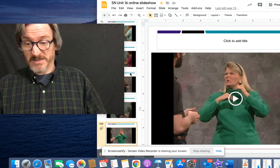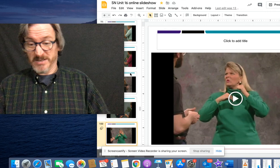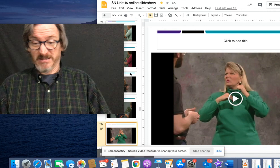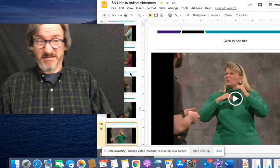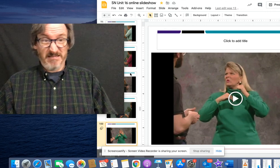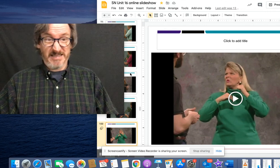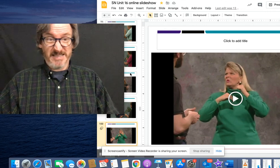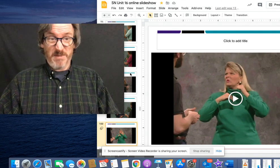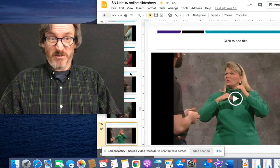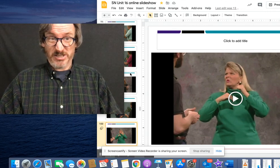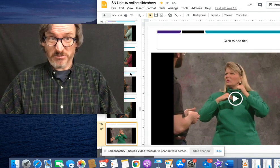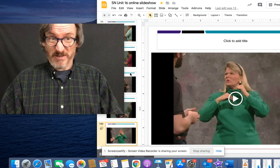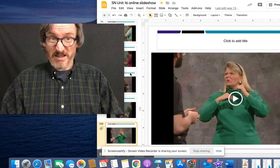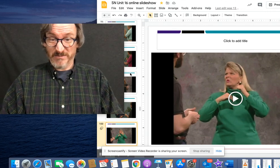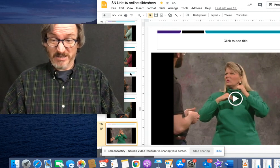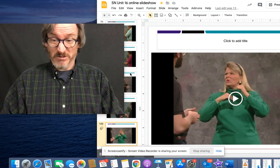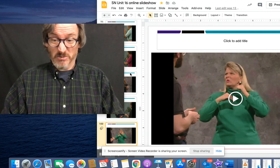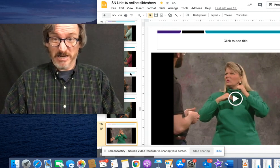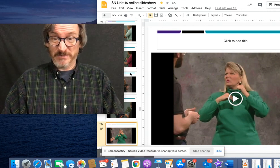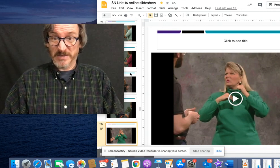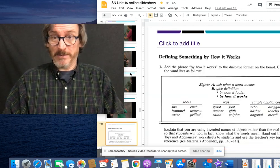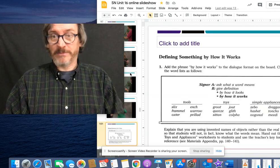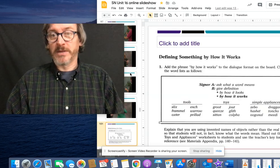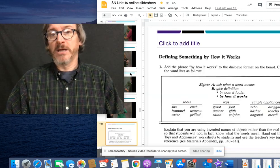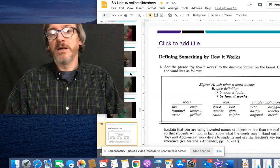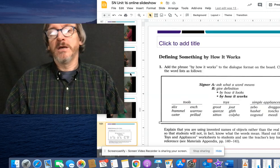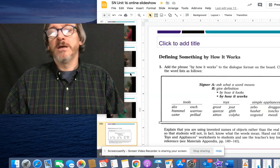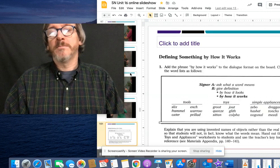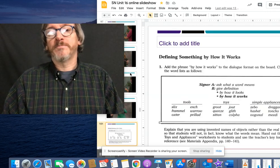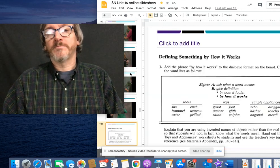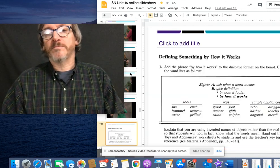in my basement. And somehow it survived. I don't know why. Anyway,